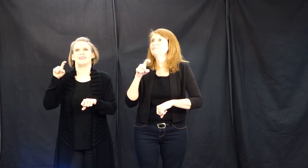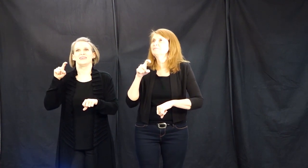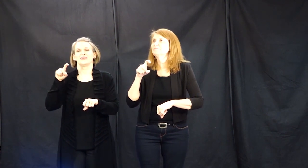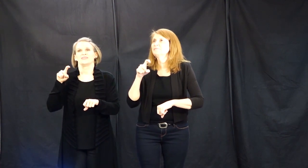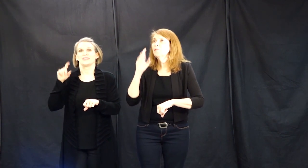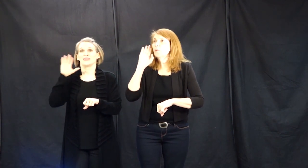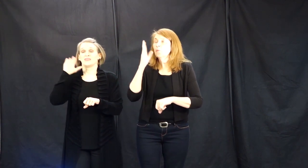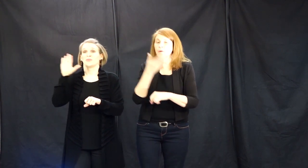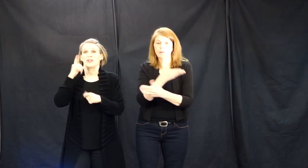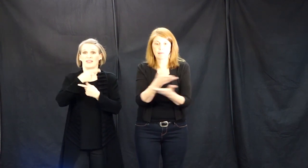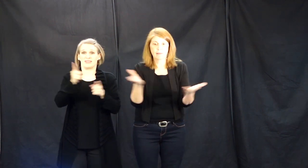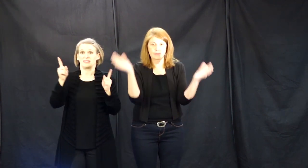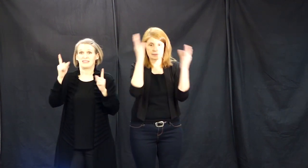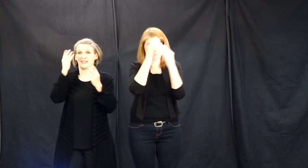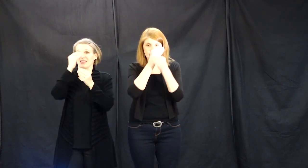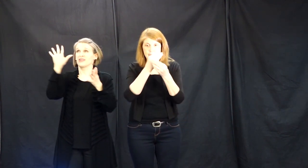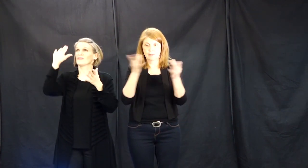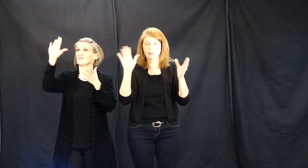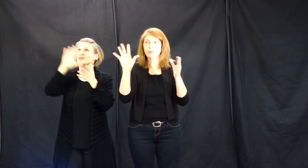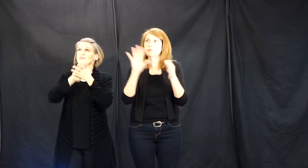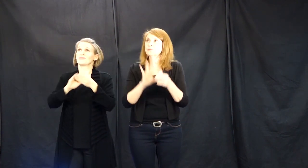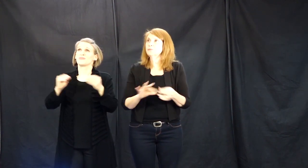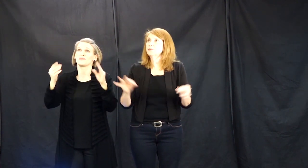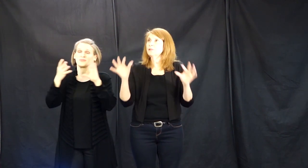Will they tell your story?